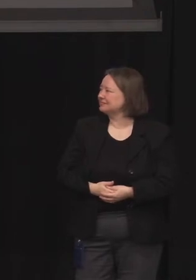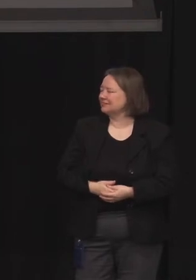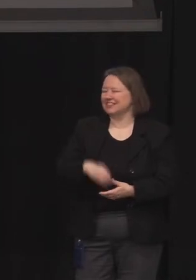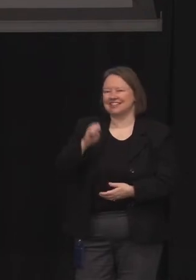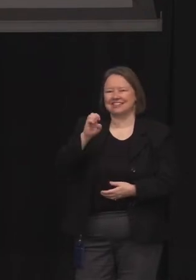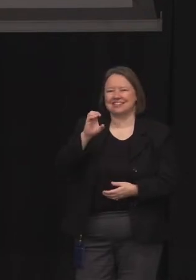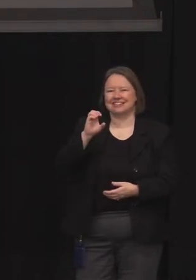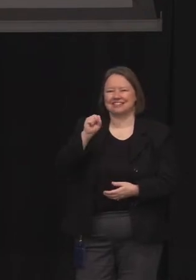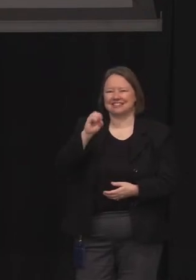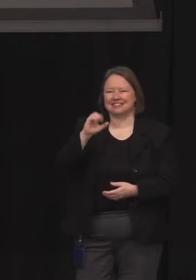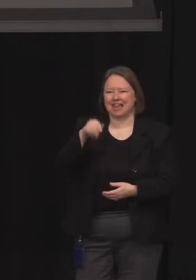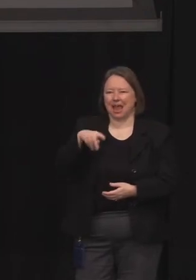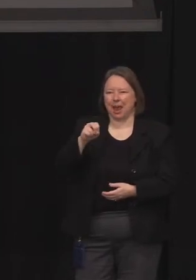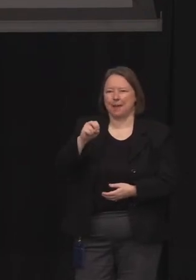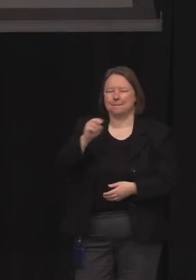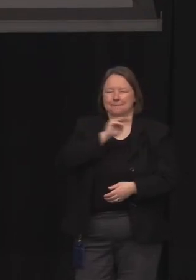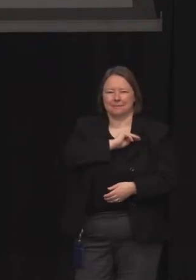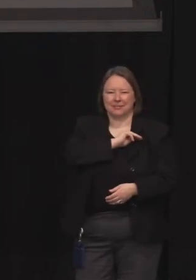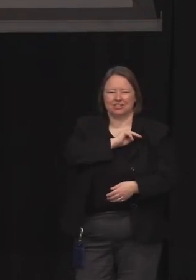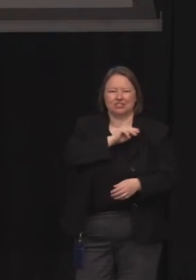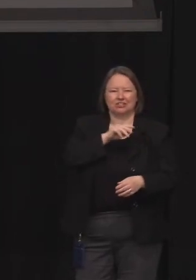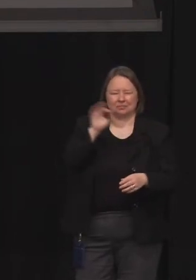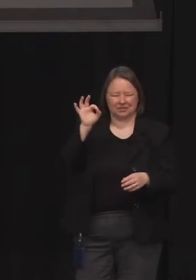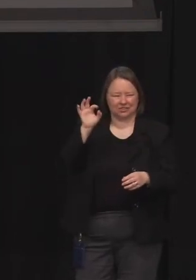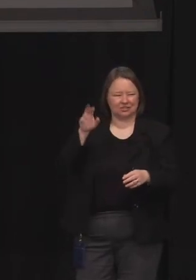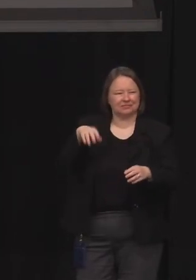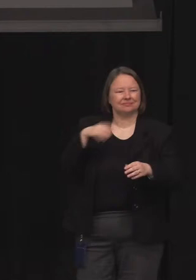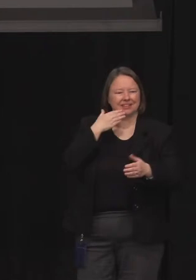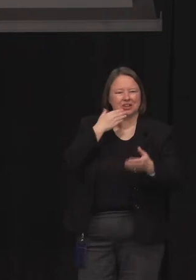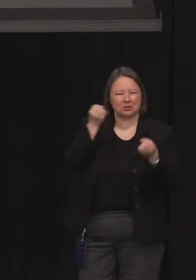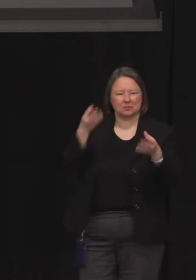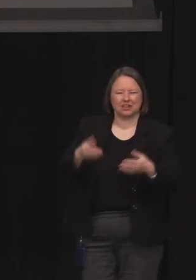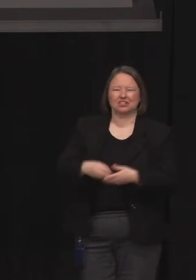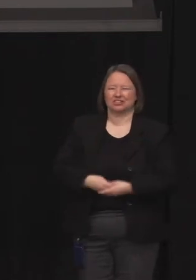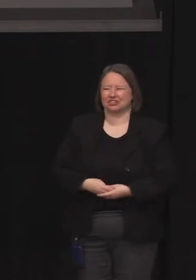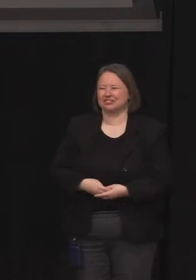Escape Ministry, Jenny Jones and Escape Ministry, thank you so much as well.